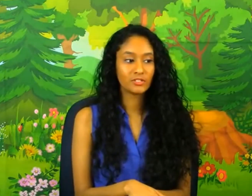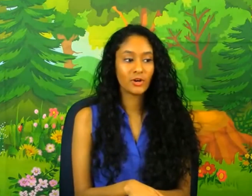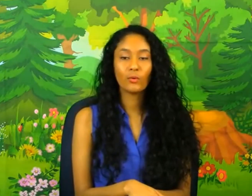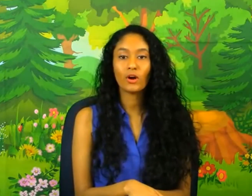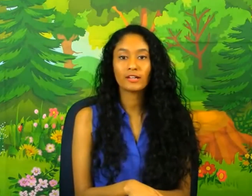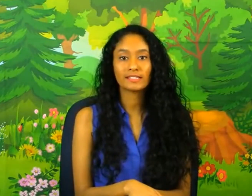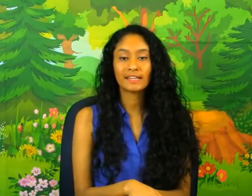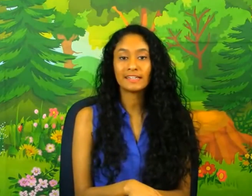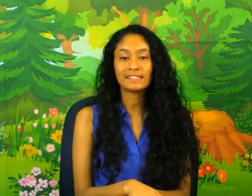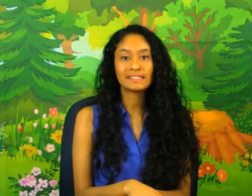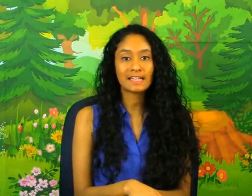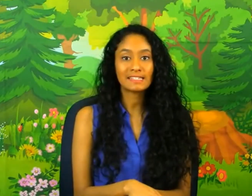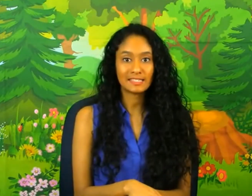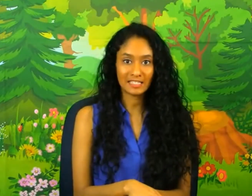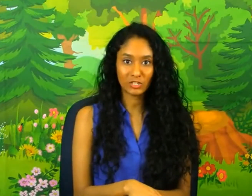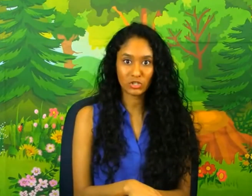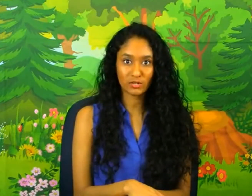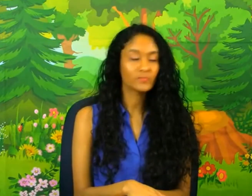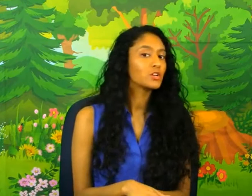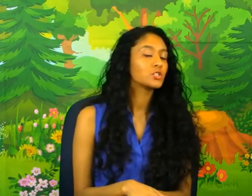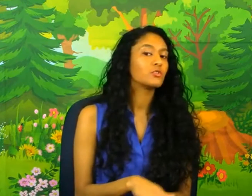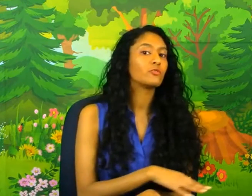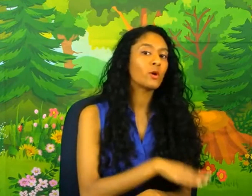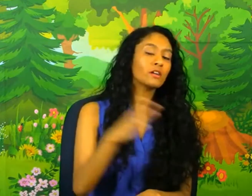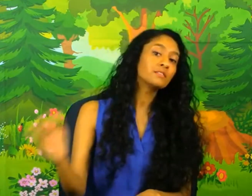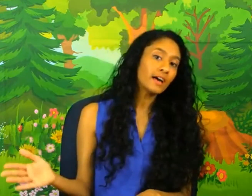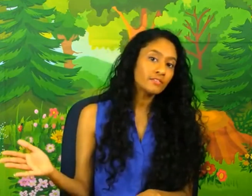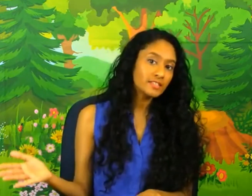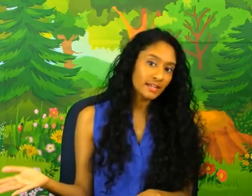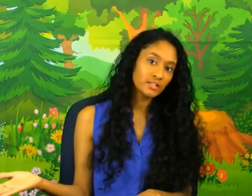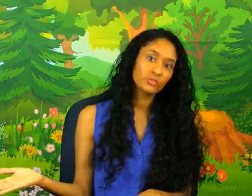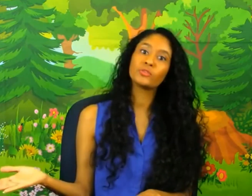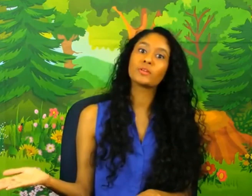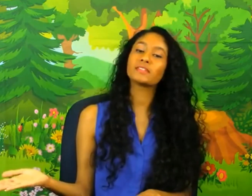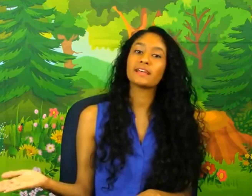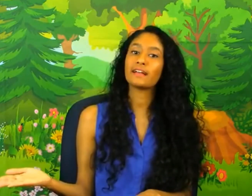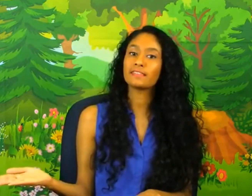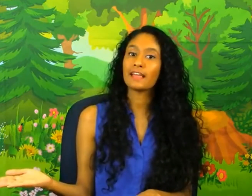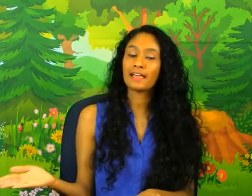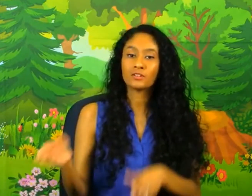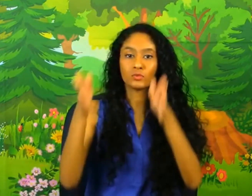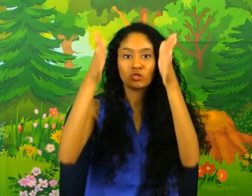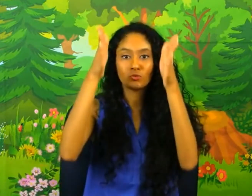So our next sign is teacher. So for a lot of these signs, you'll notice that at the end we do